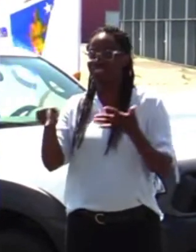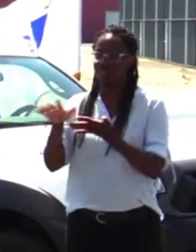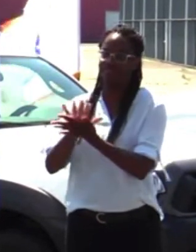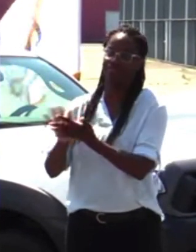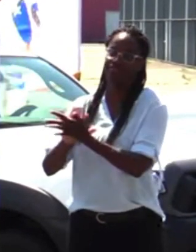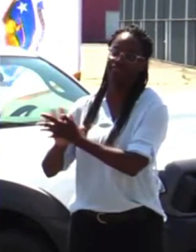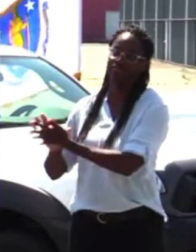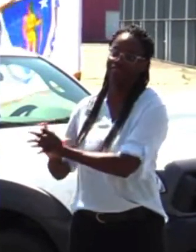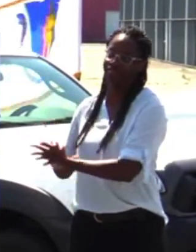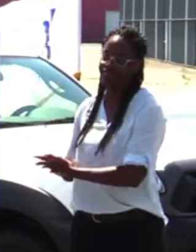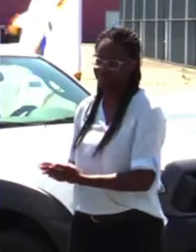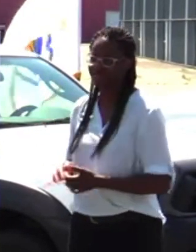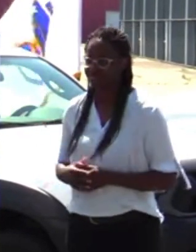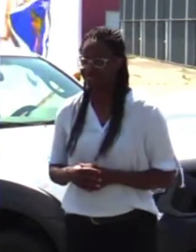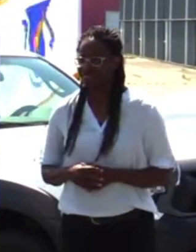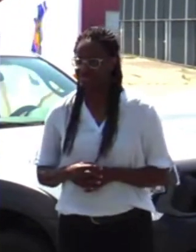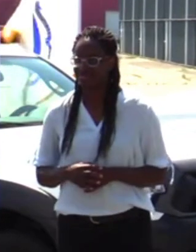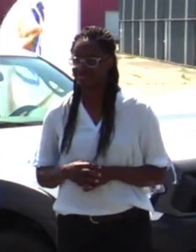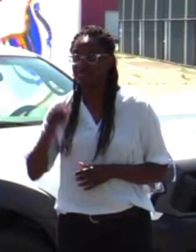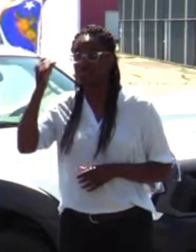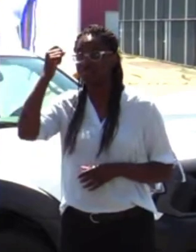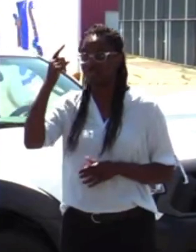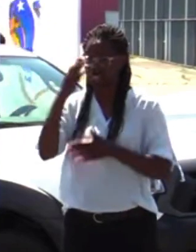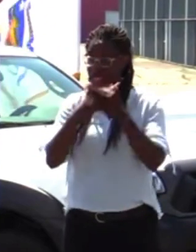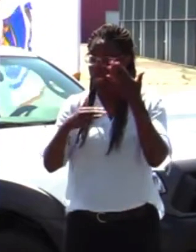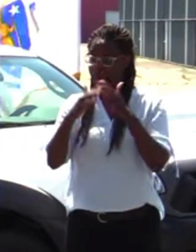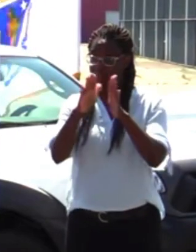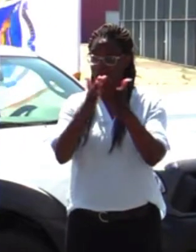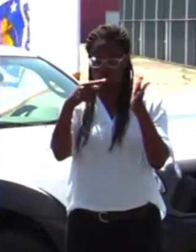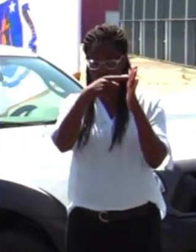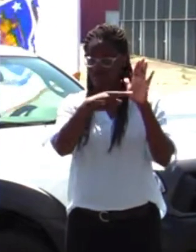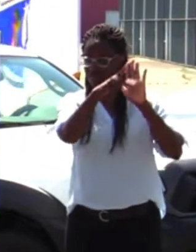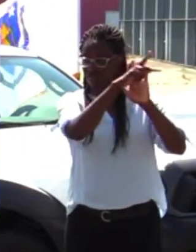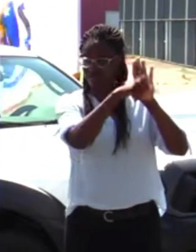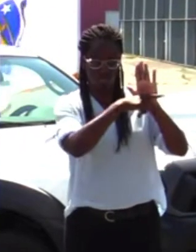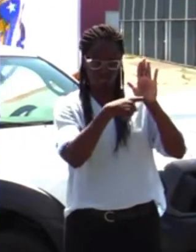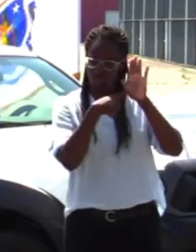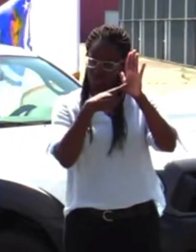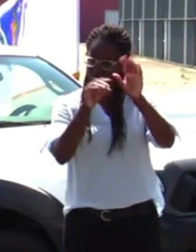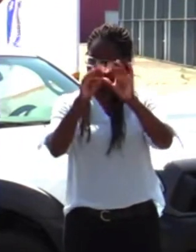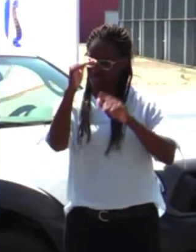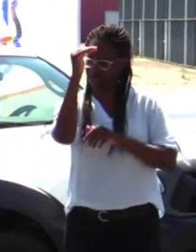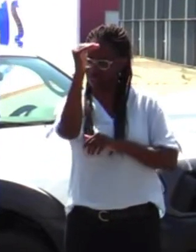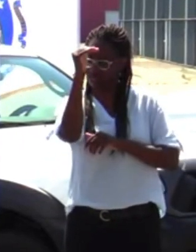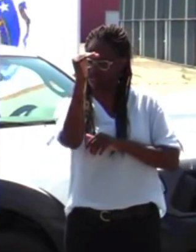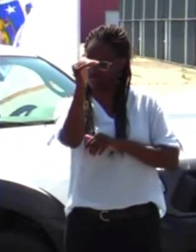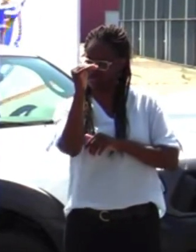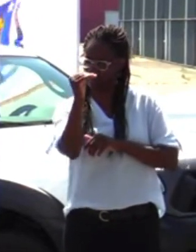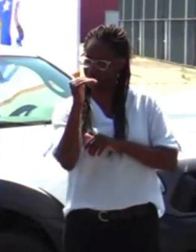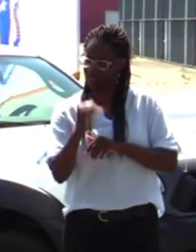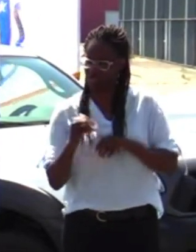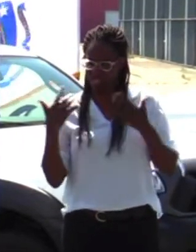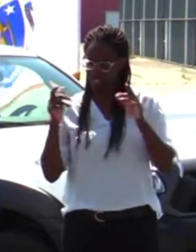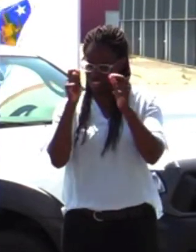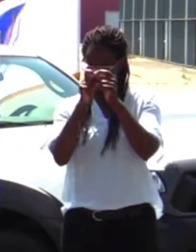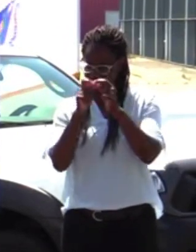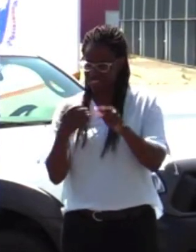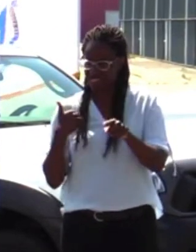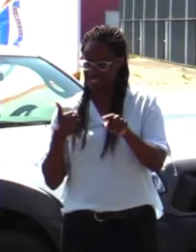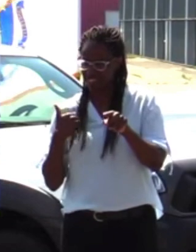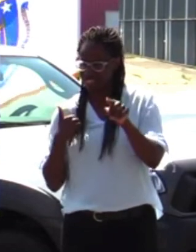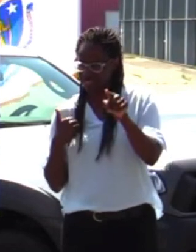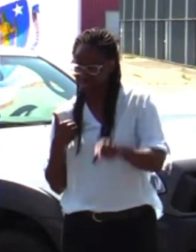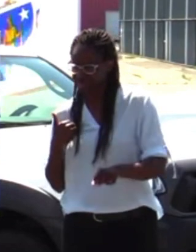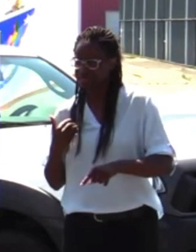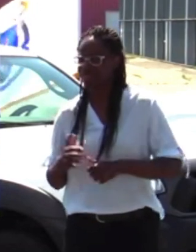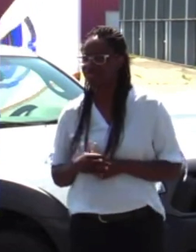pretty detailed and pretty specific, I think it requires a few days for people to absorb it and understand it.